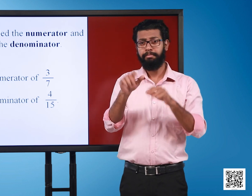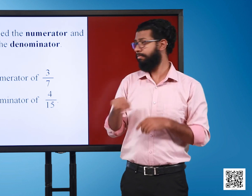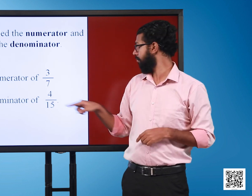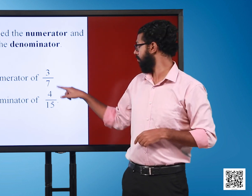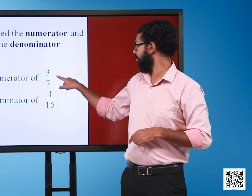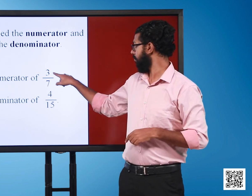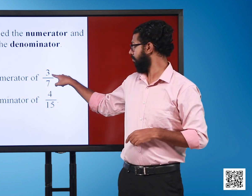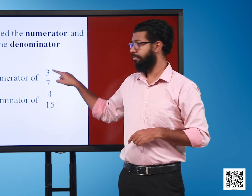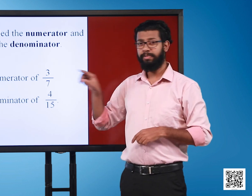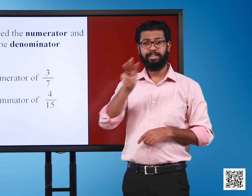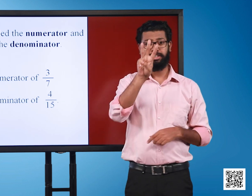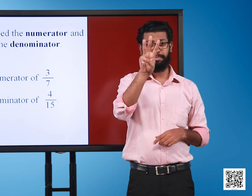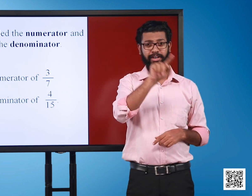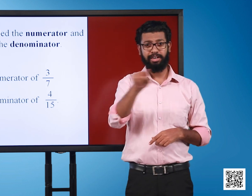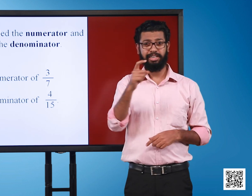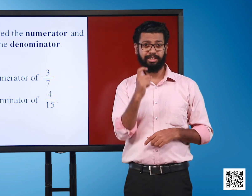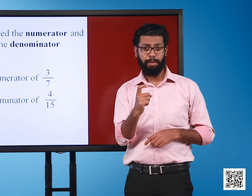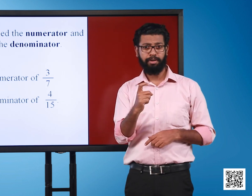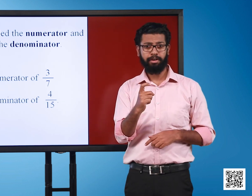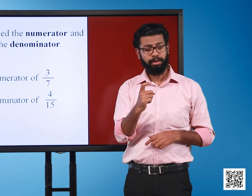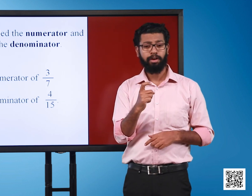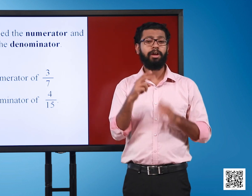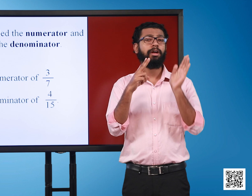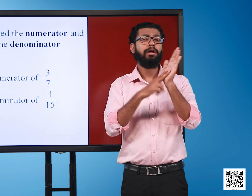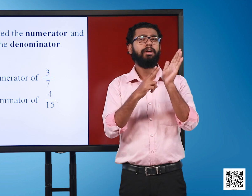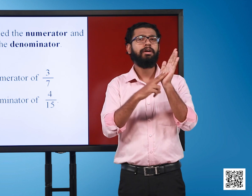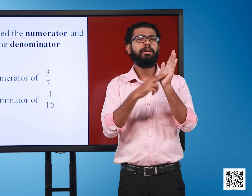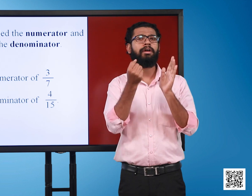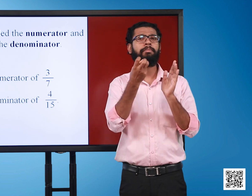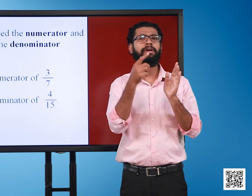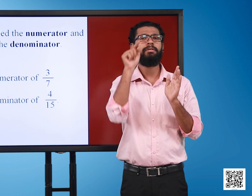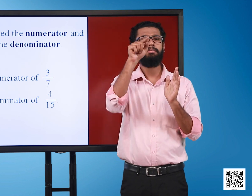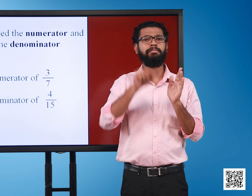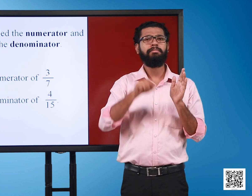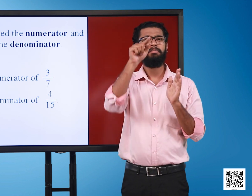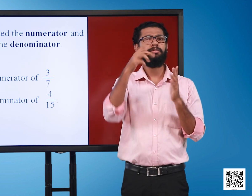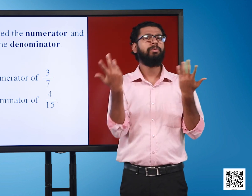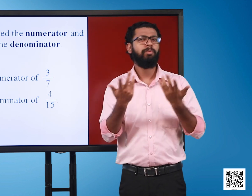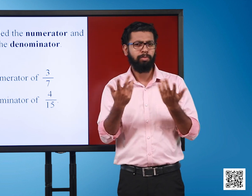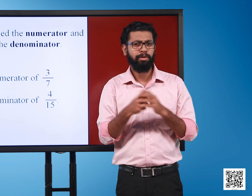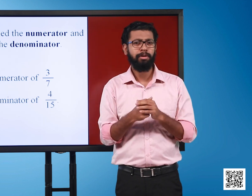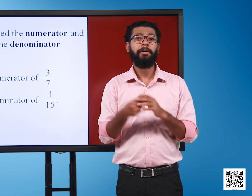Name the numerator of 3/7 and the denominator of 4/15.